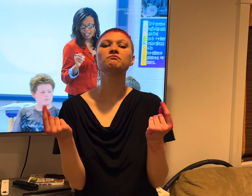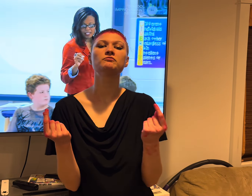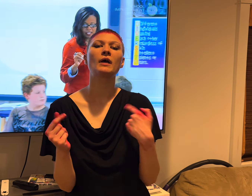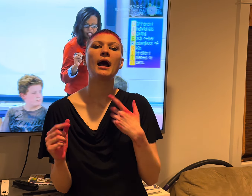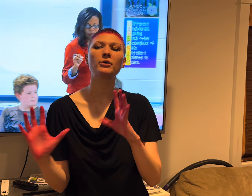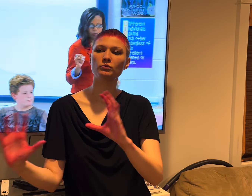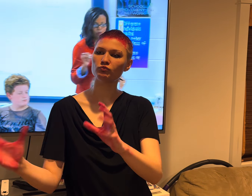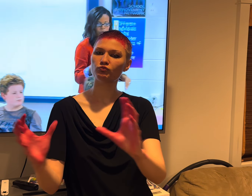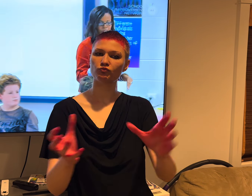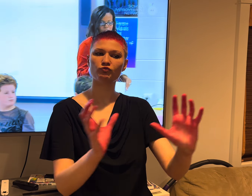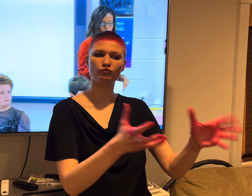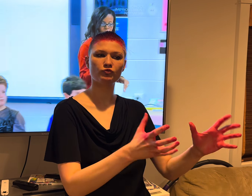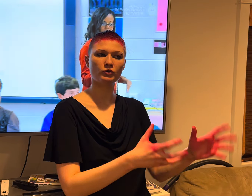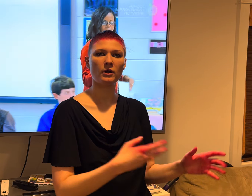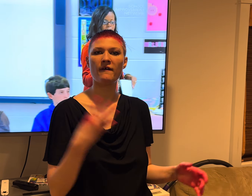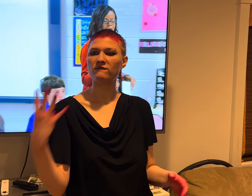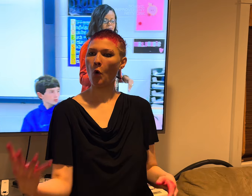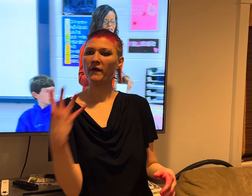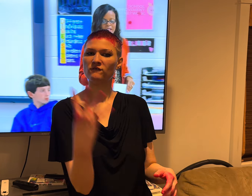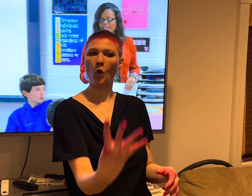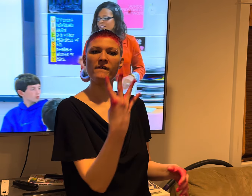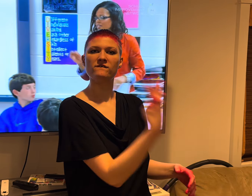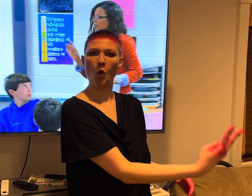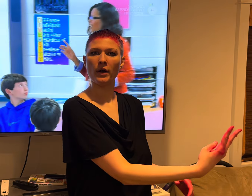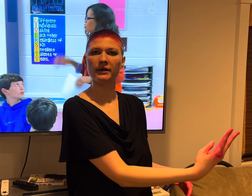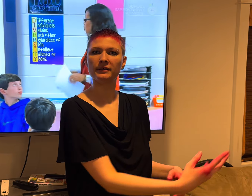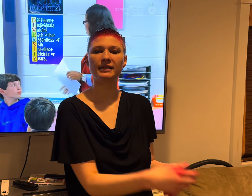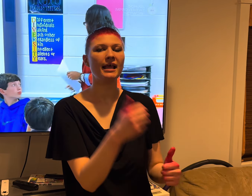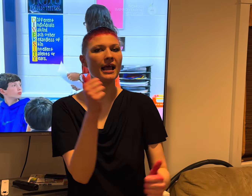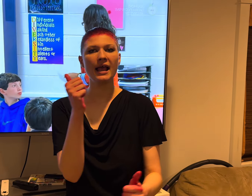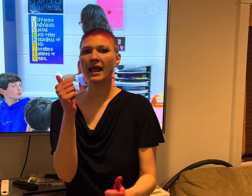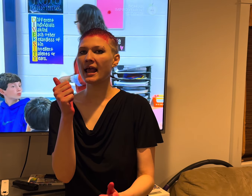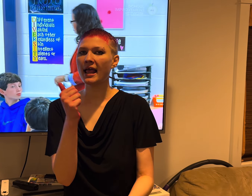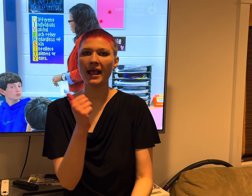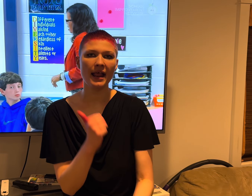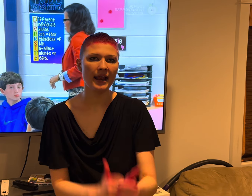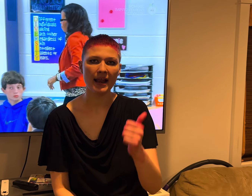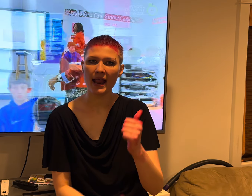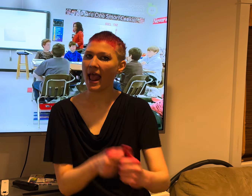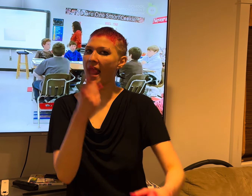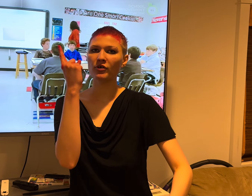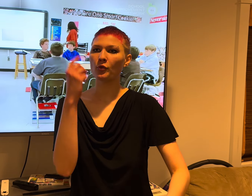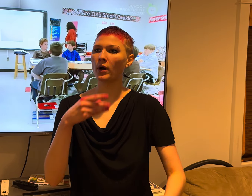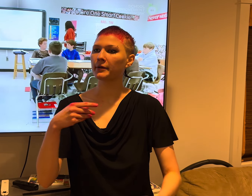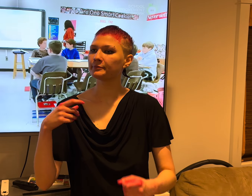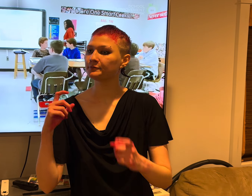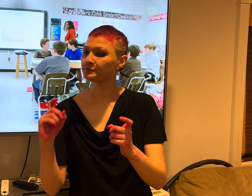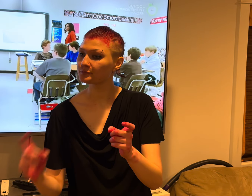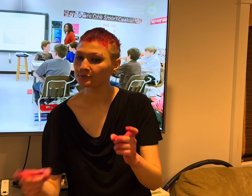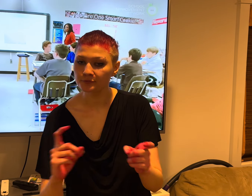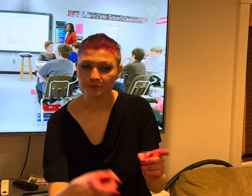and everyone will get a chip. And these are not talking chips this time, okay? They serve as another purpose for